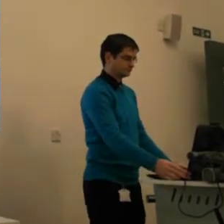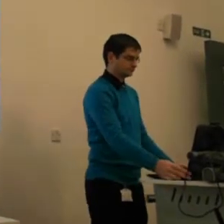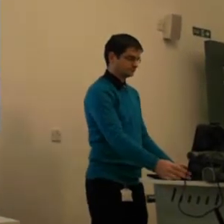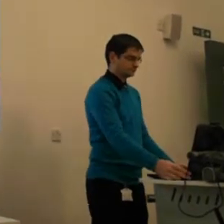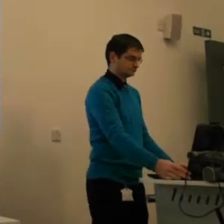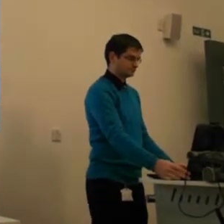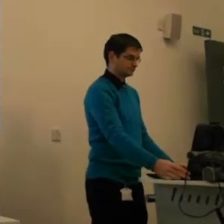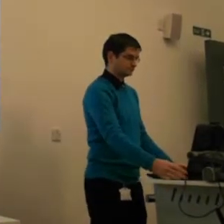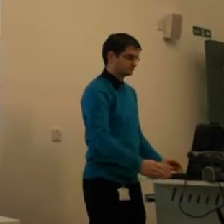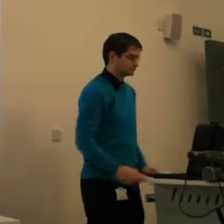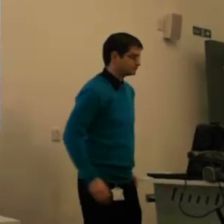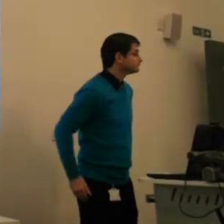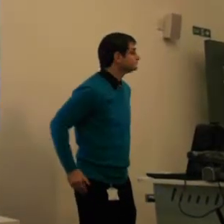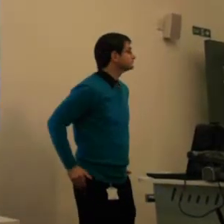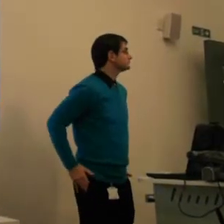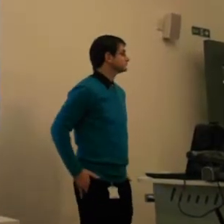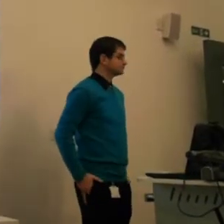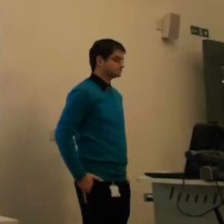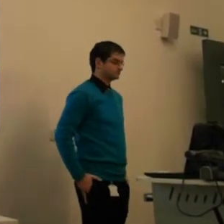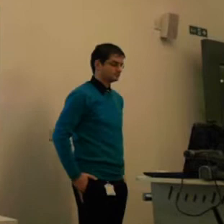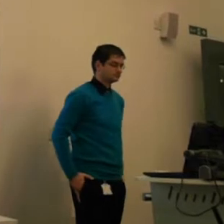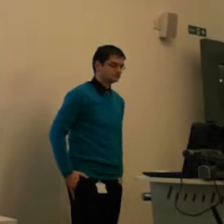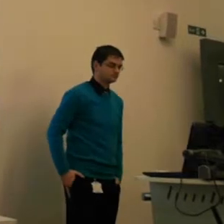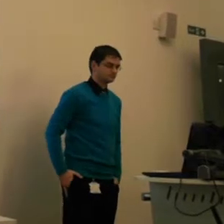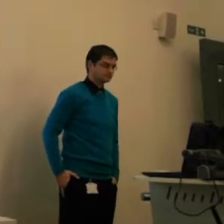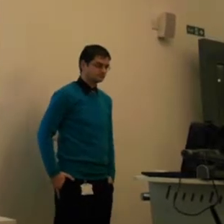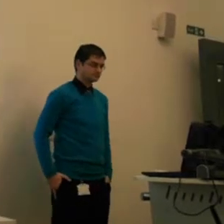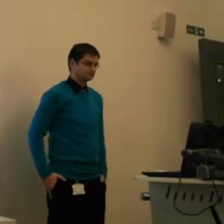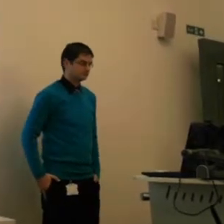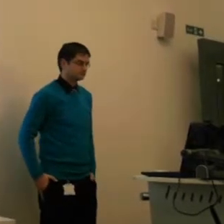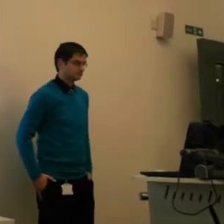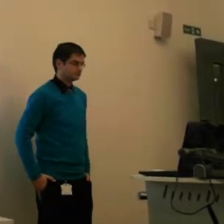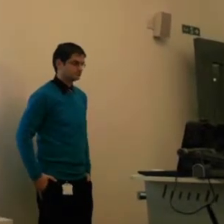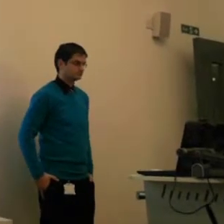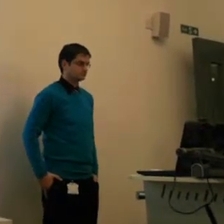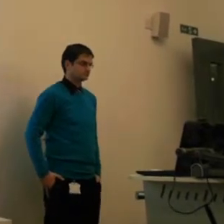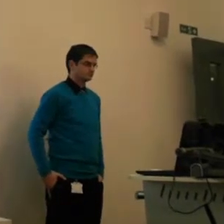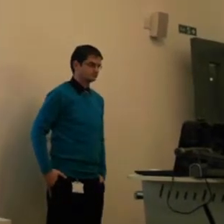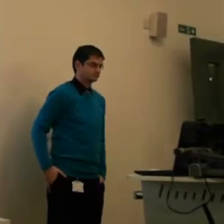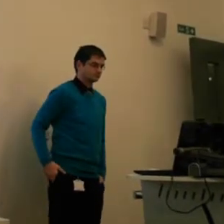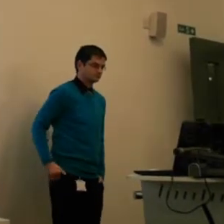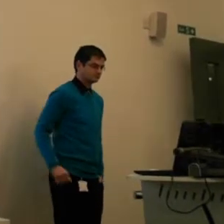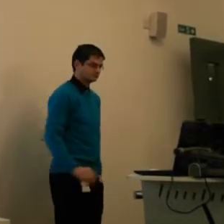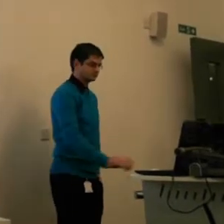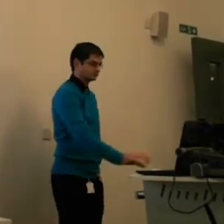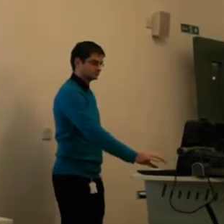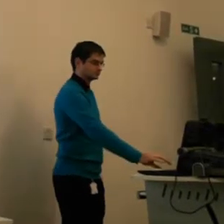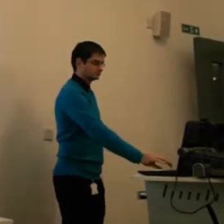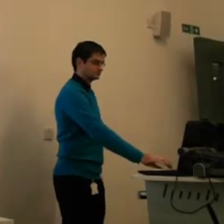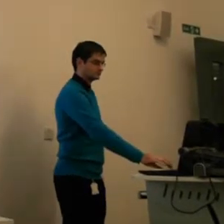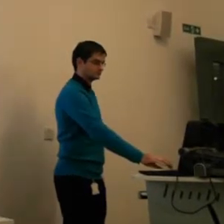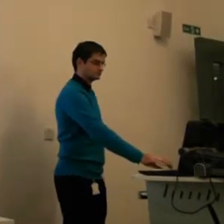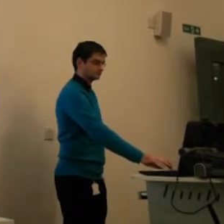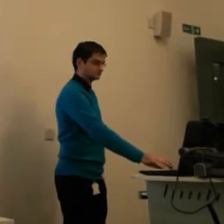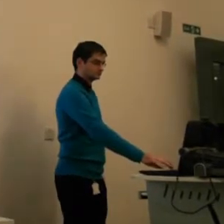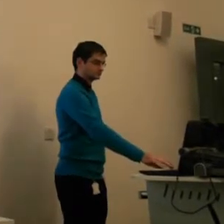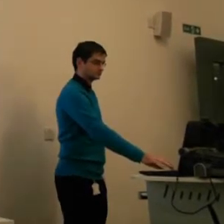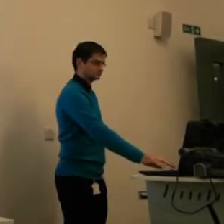consultants academics to do the job but it is completely controlled by the company whereas in the ktp